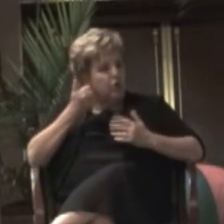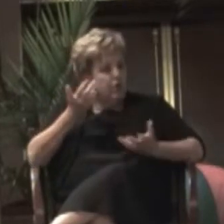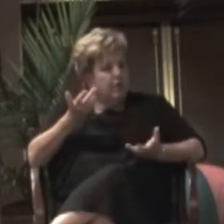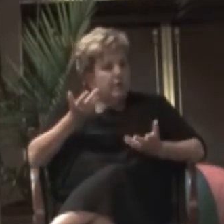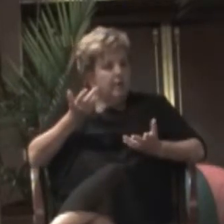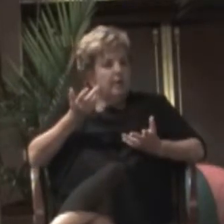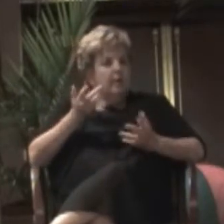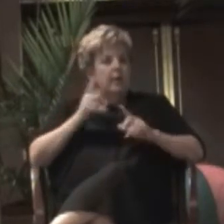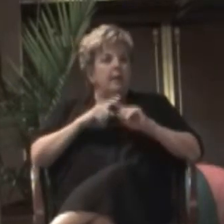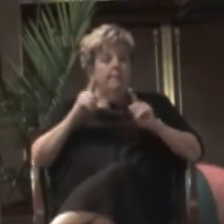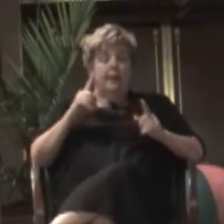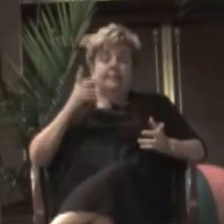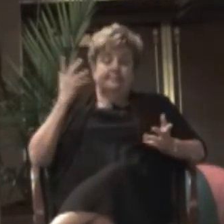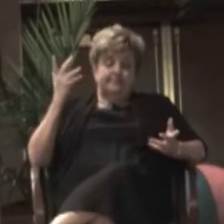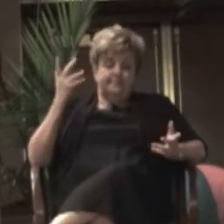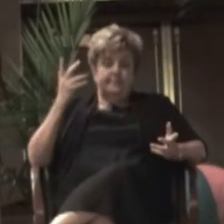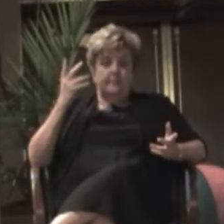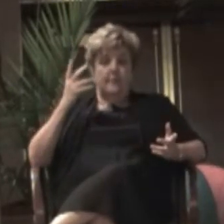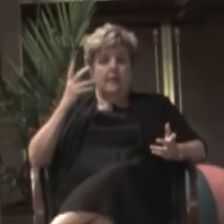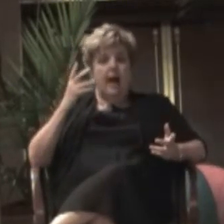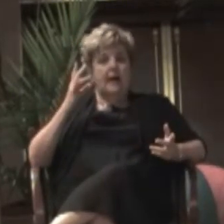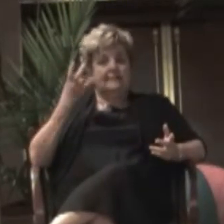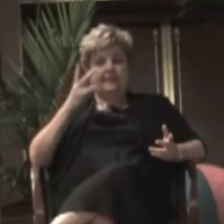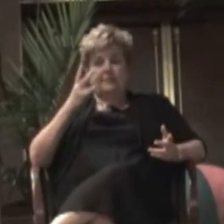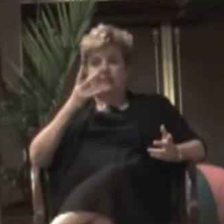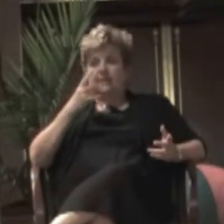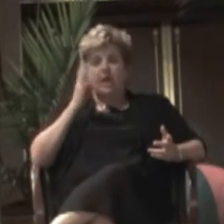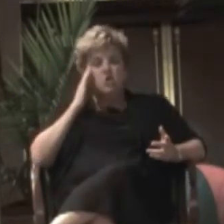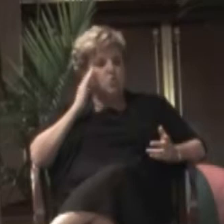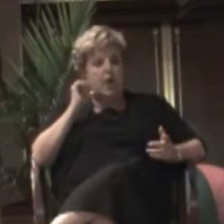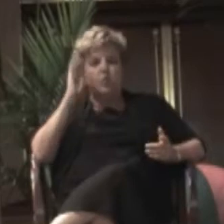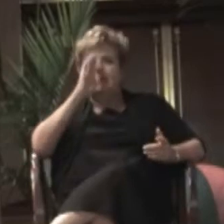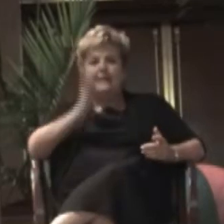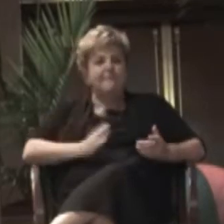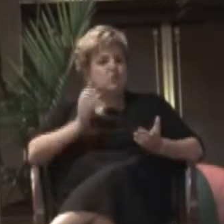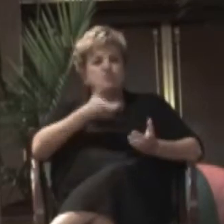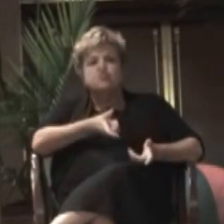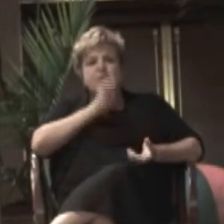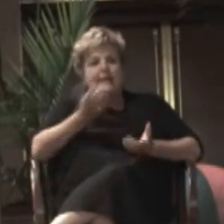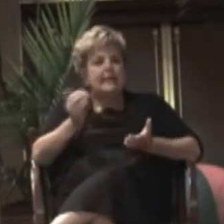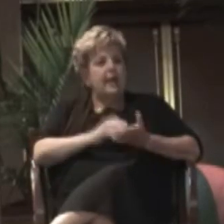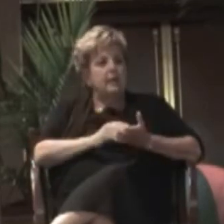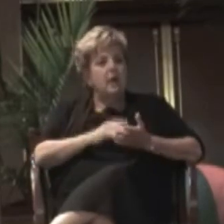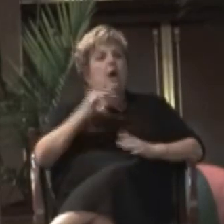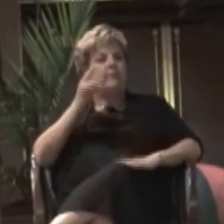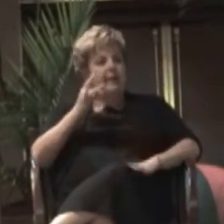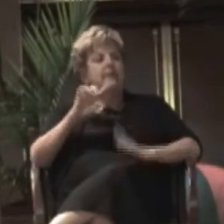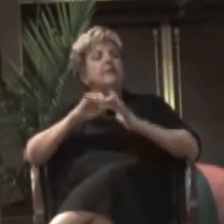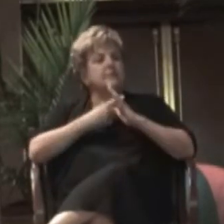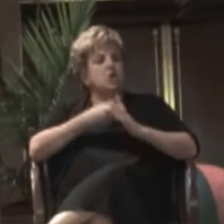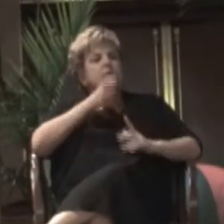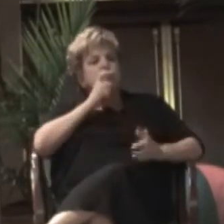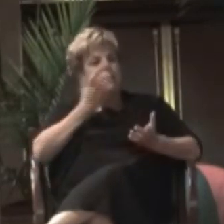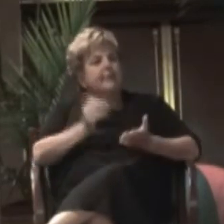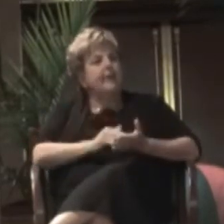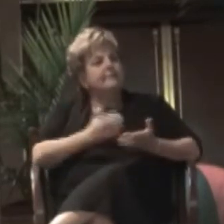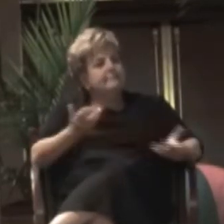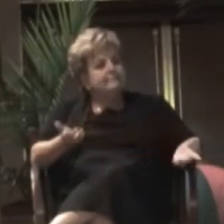out, and on the 18th I started to drink. But from the 18th of July to the 19th of November was actually the date of my